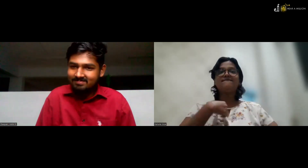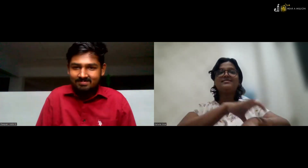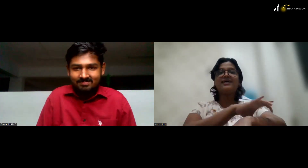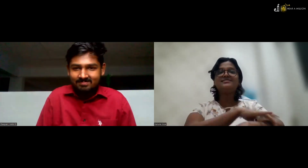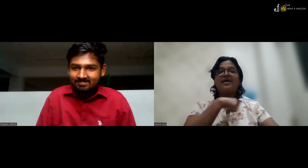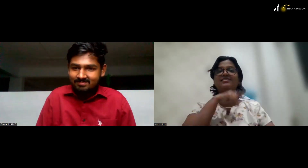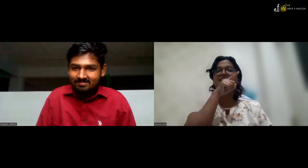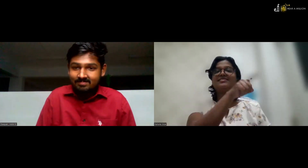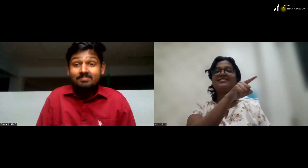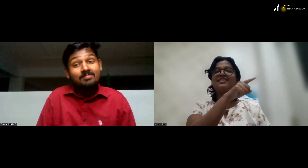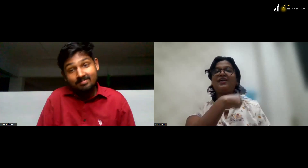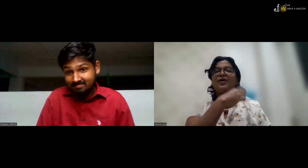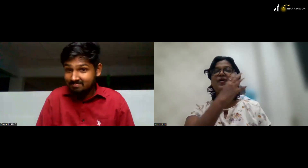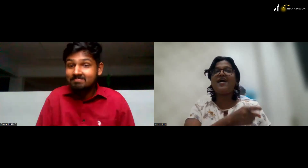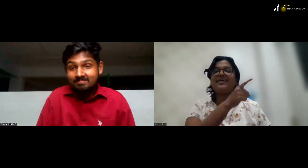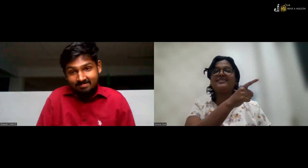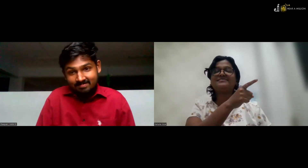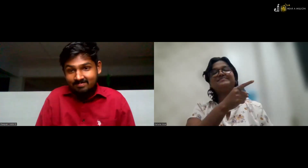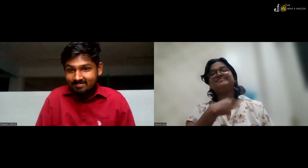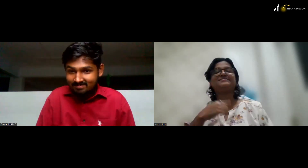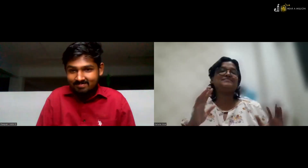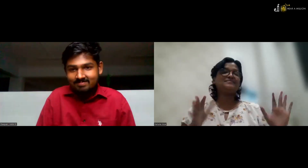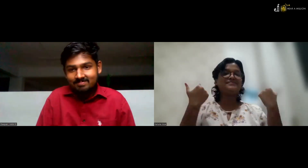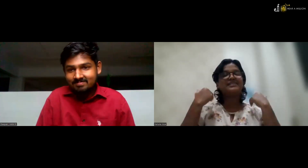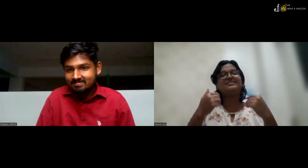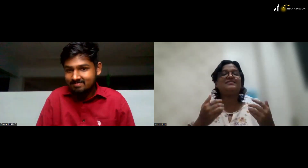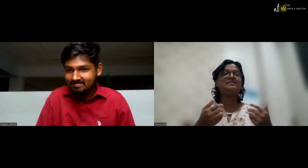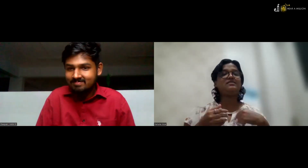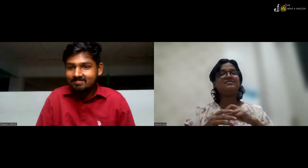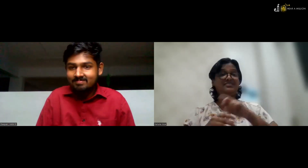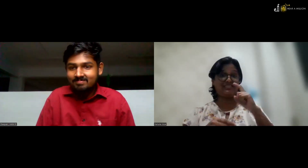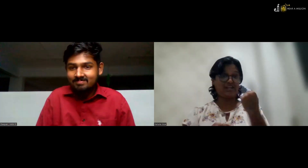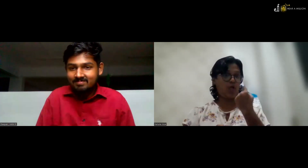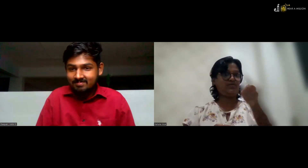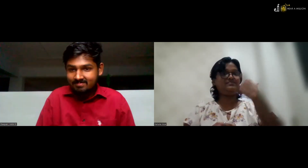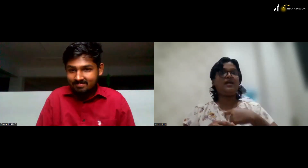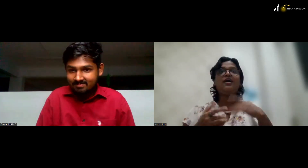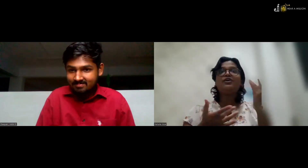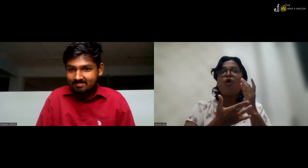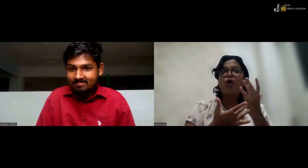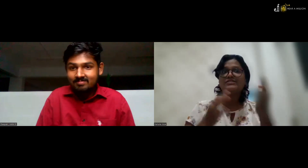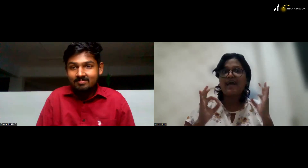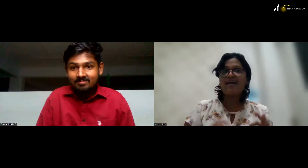So I thought that yeah, I can go to Rajasthan. I would like to visit the place. So